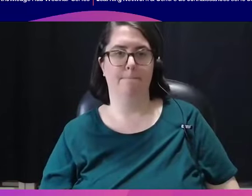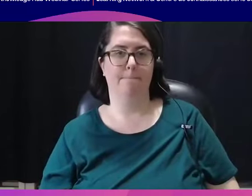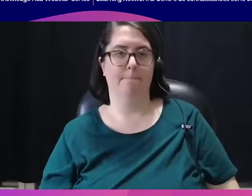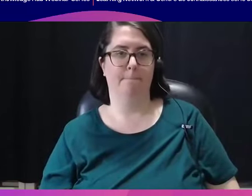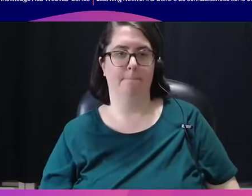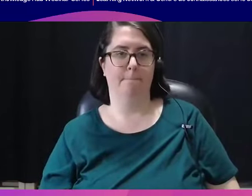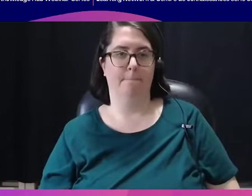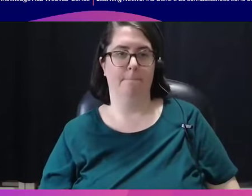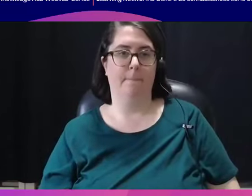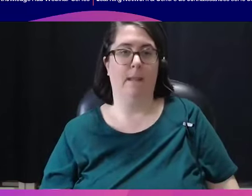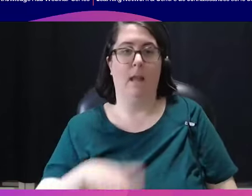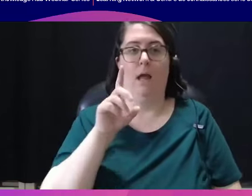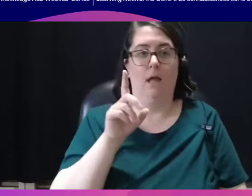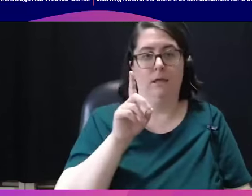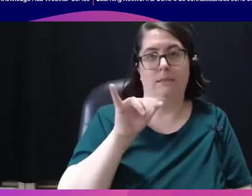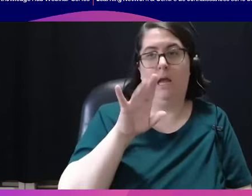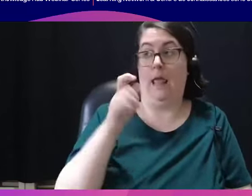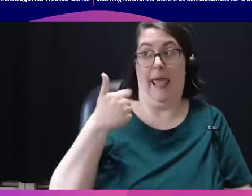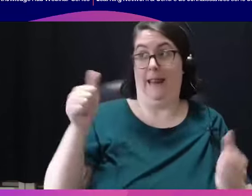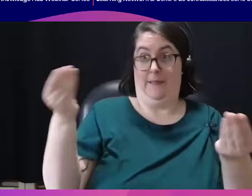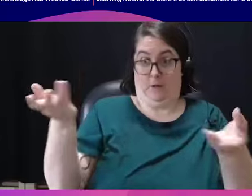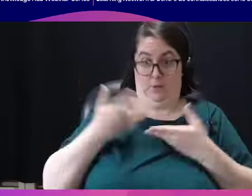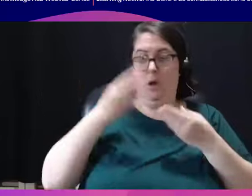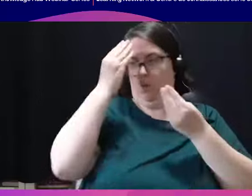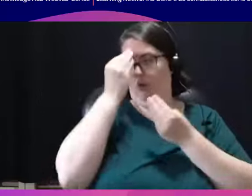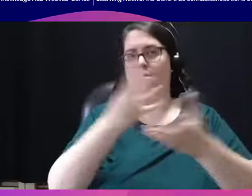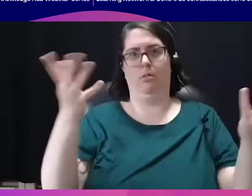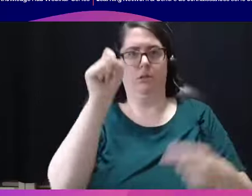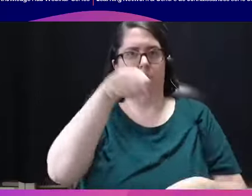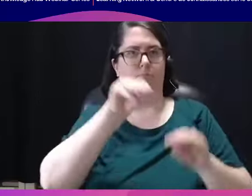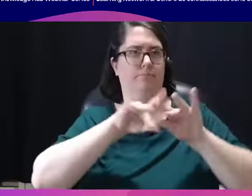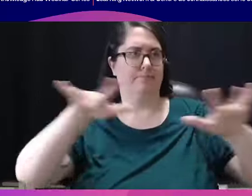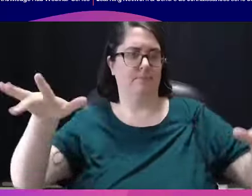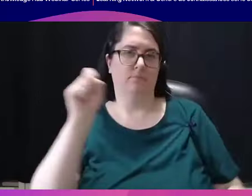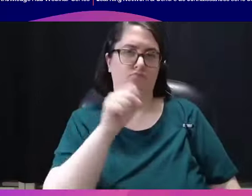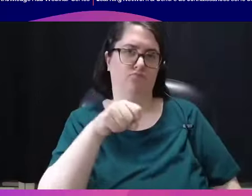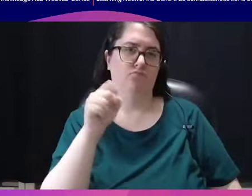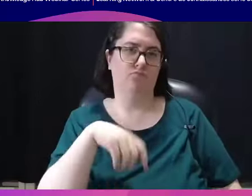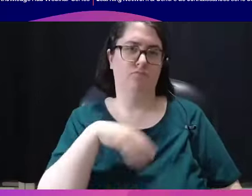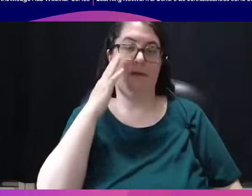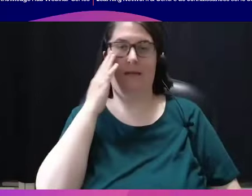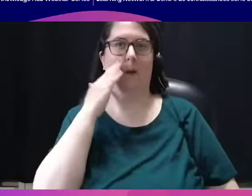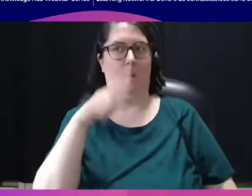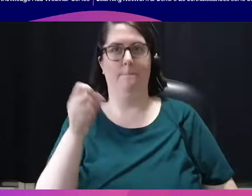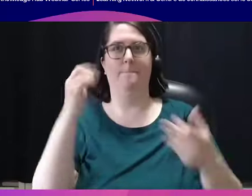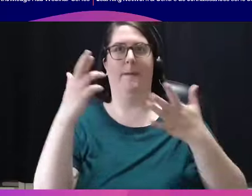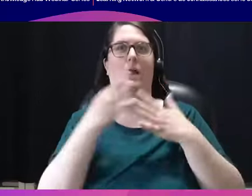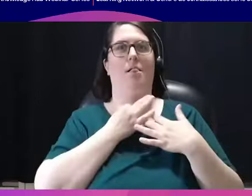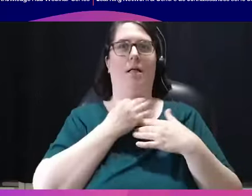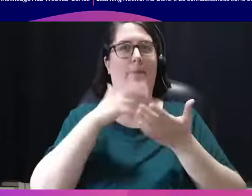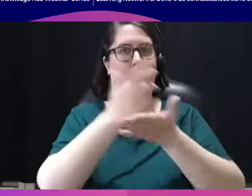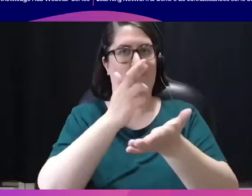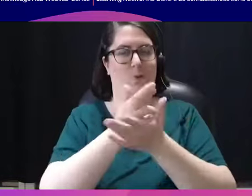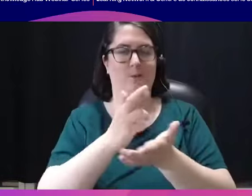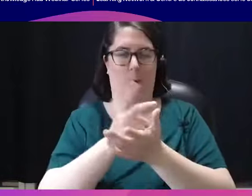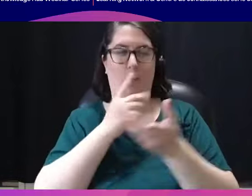And anything you share with us, Rooksy and Esli, we'll add it along with the related resources for the webinar, because I know everyone's very interested in the resources, which is